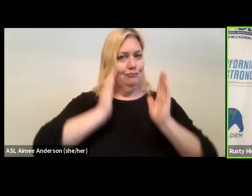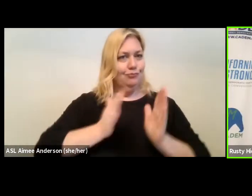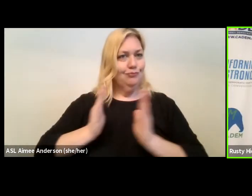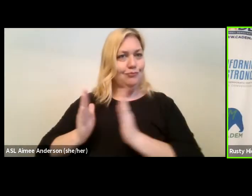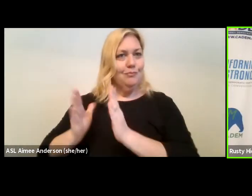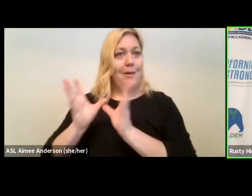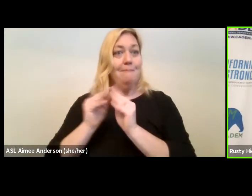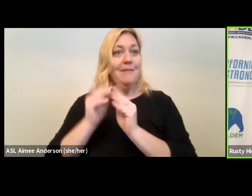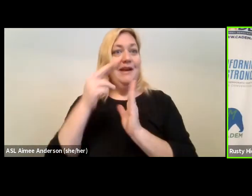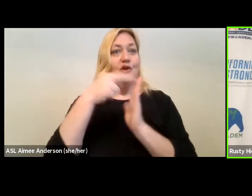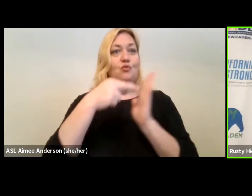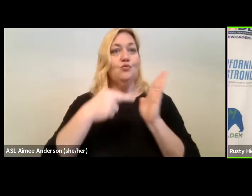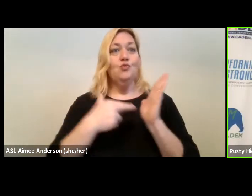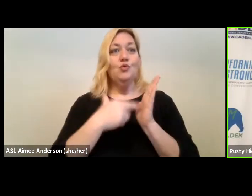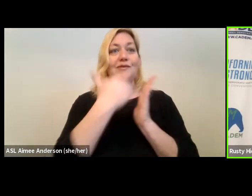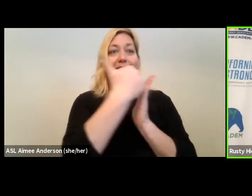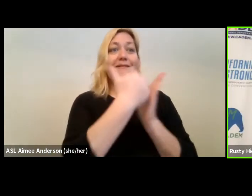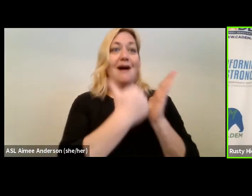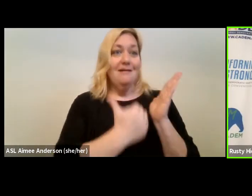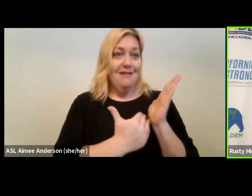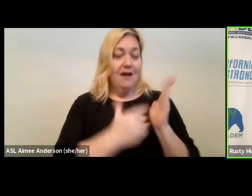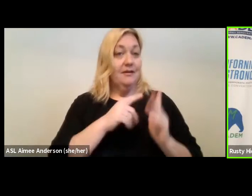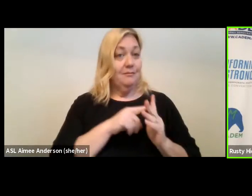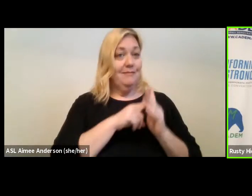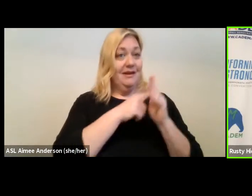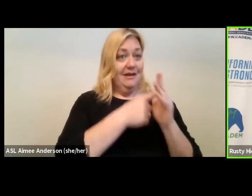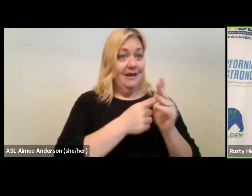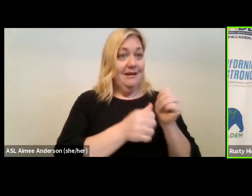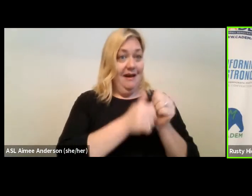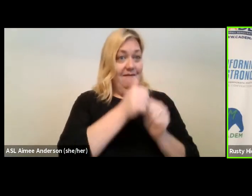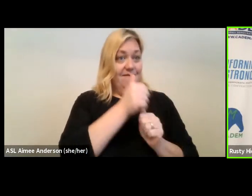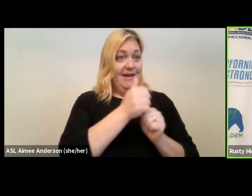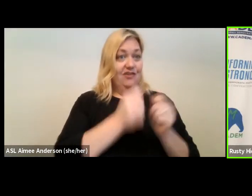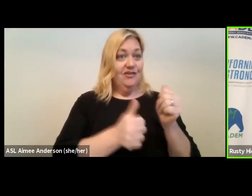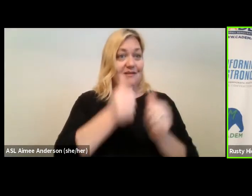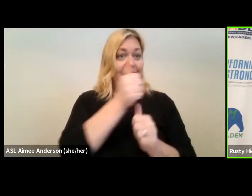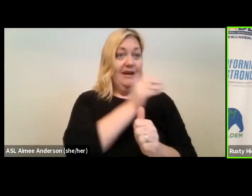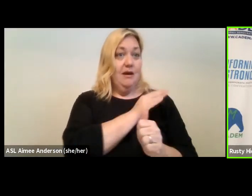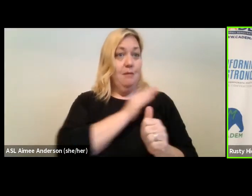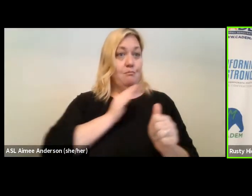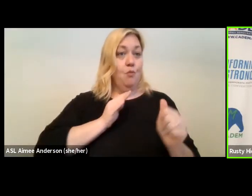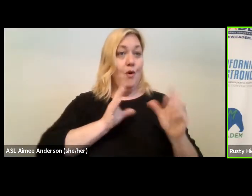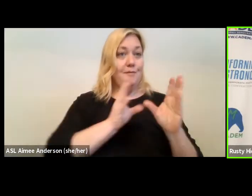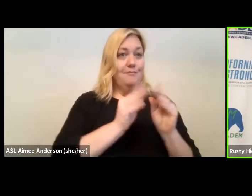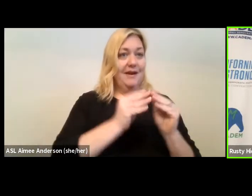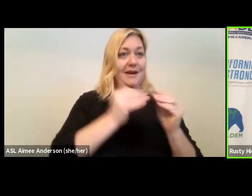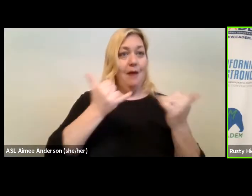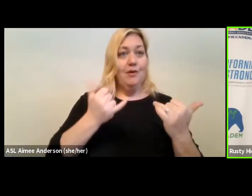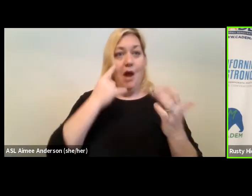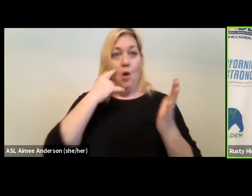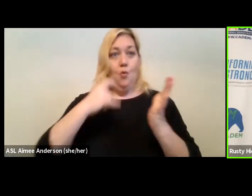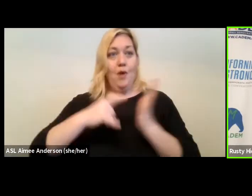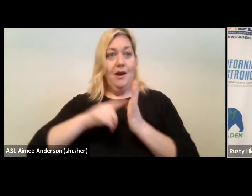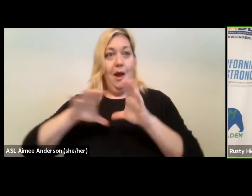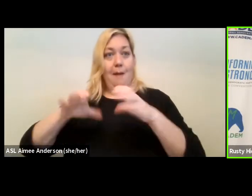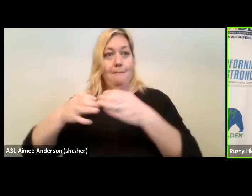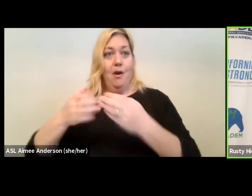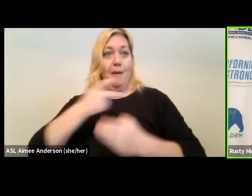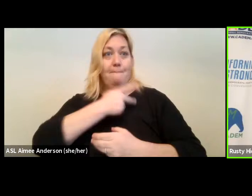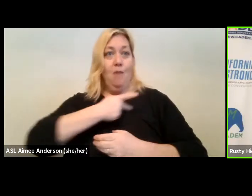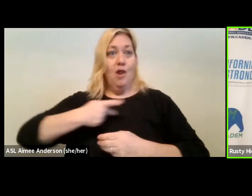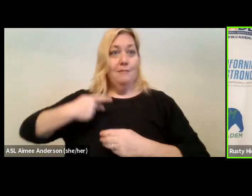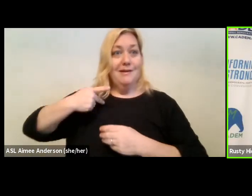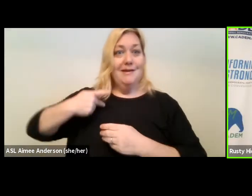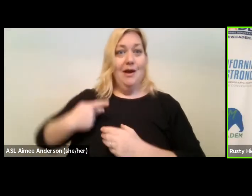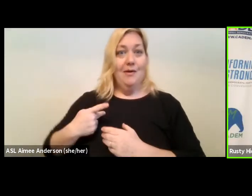rules and guidelines at the beginning of each executive board meeting. I'll now recognize our party's parliamentarian, Kobe